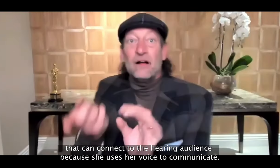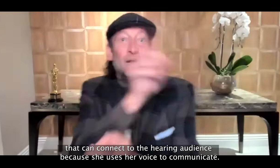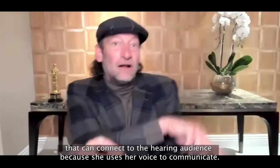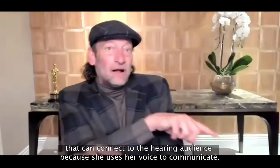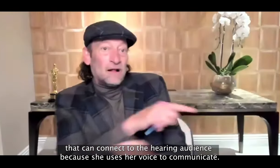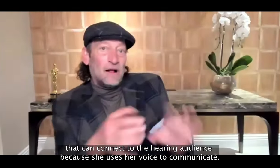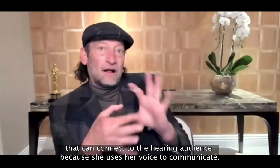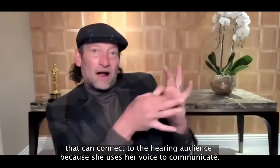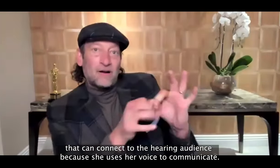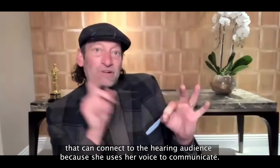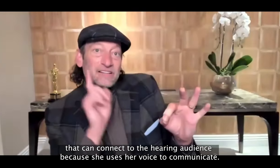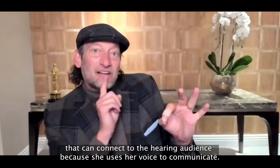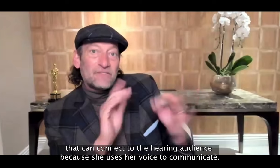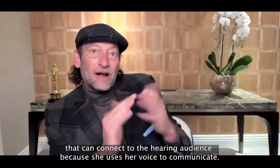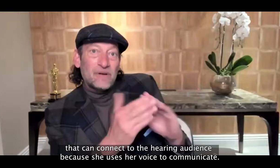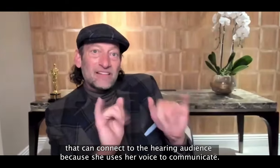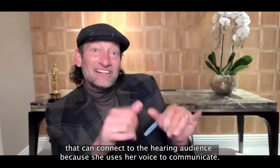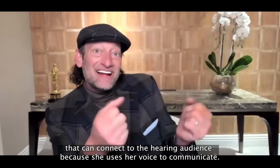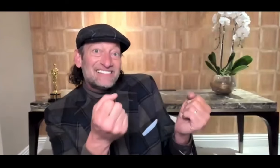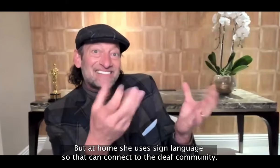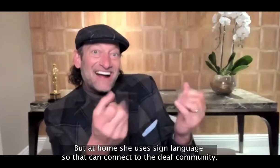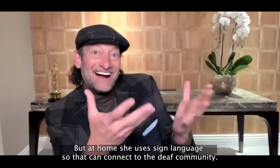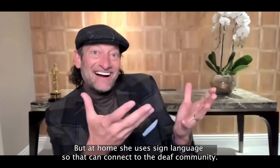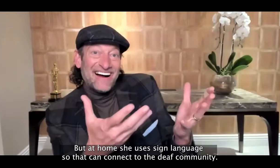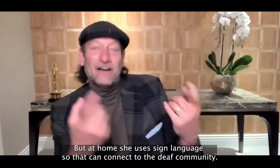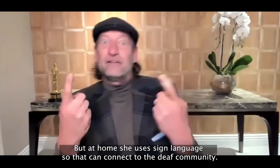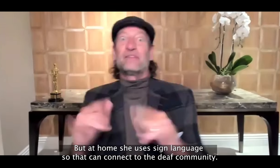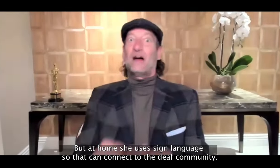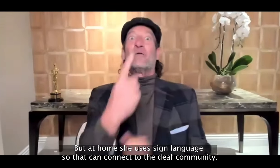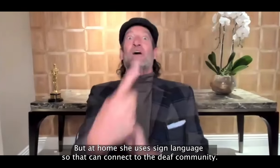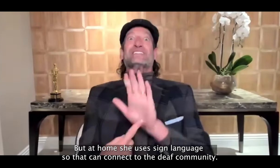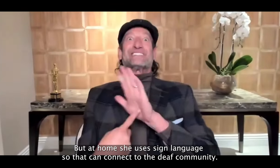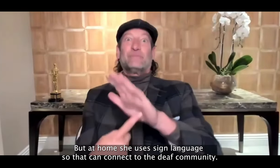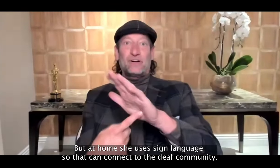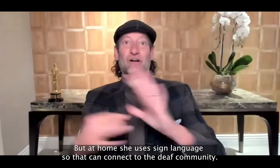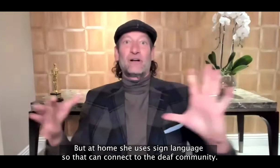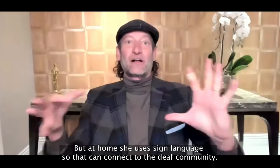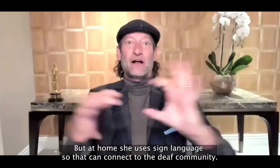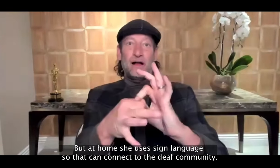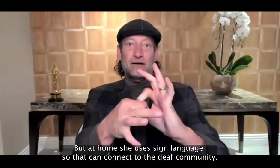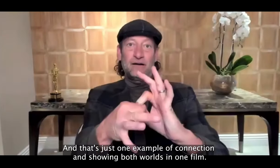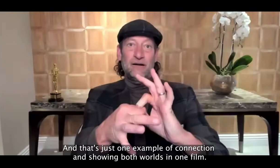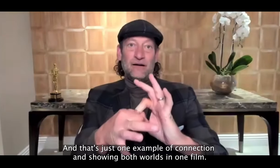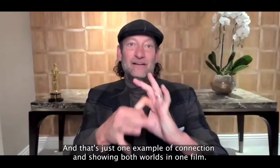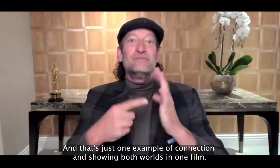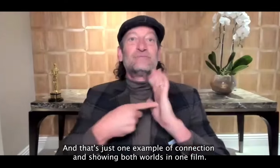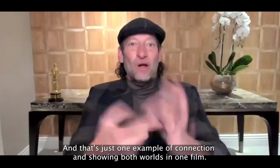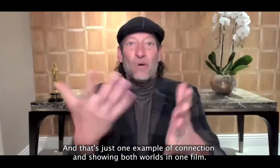connect to the hearing audience because she uses her voice to communicate. But at home, she uses sign language, so that can connect to the deaf community. And that's just one example